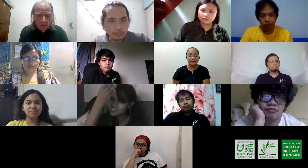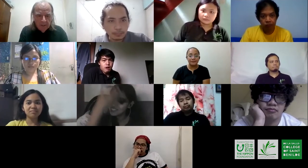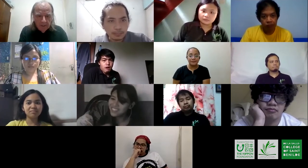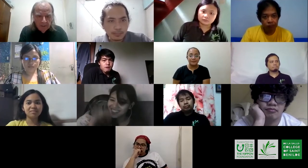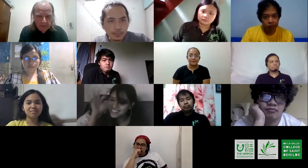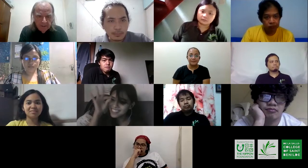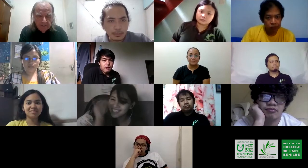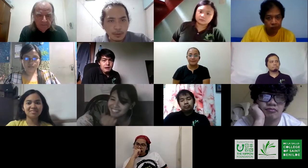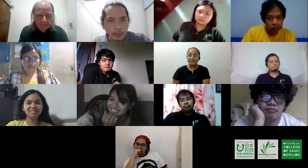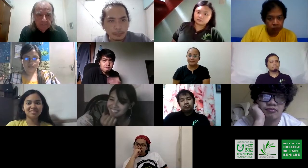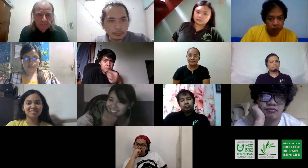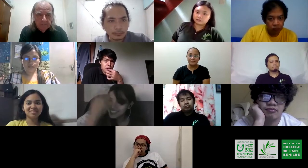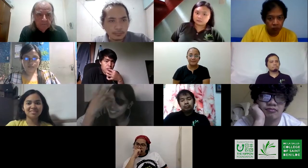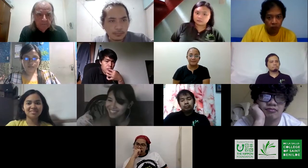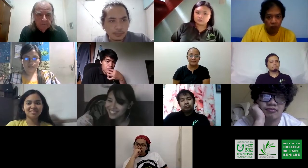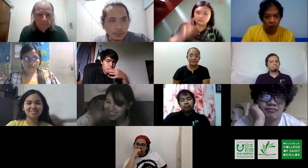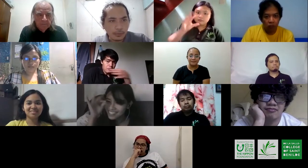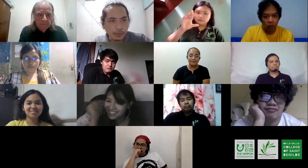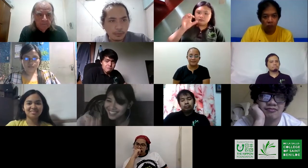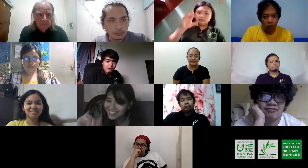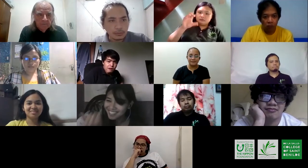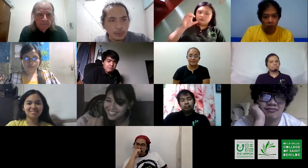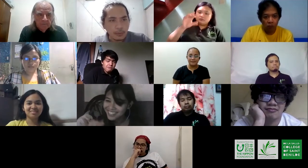All right.